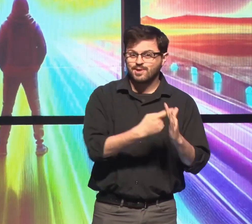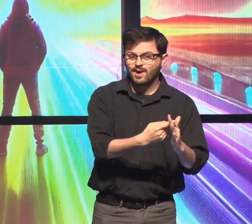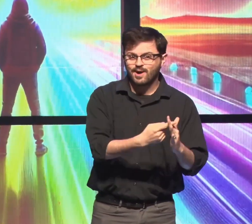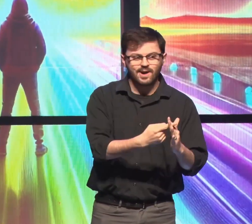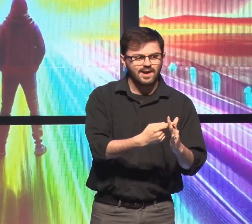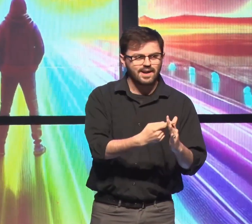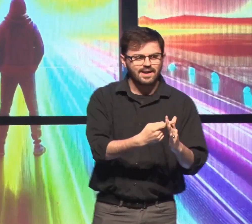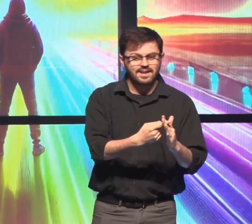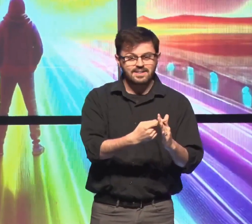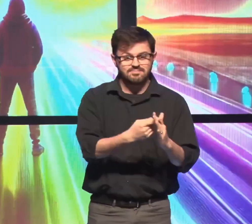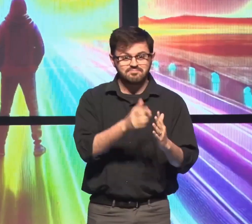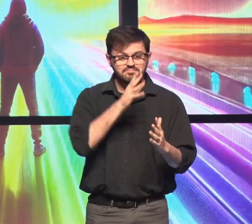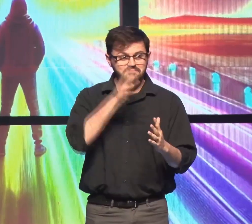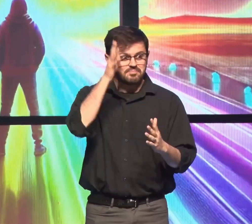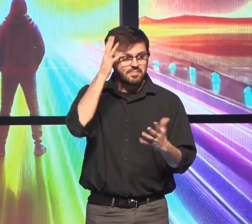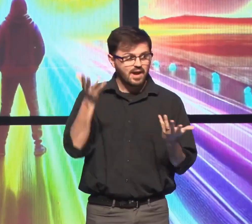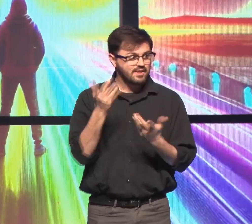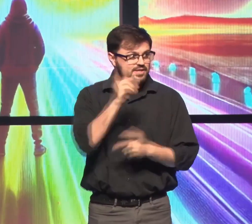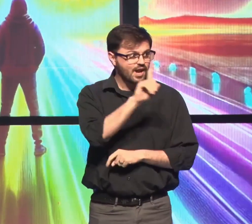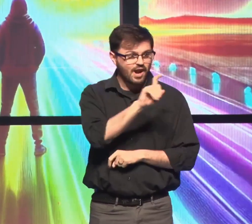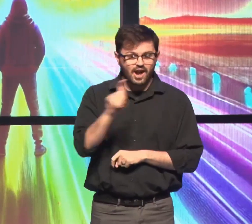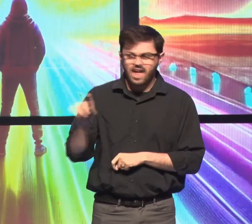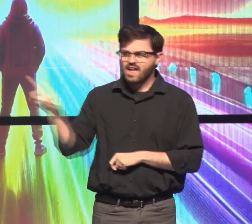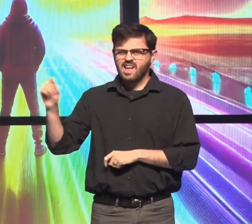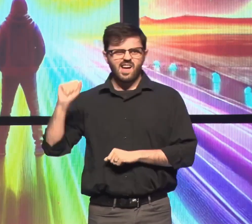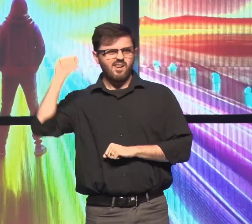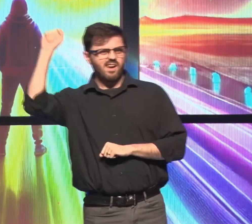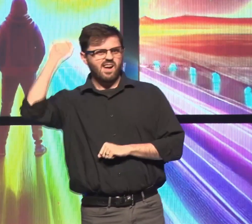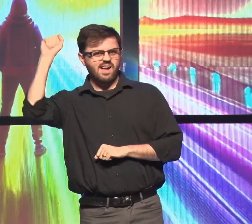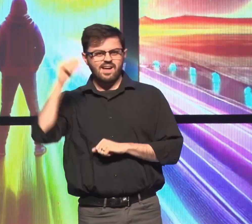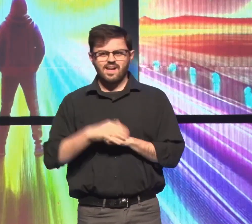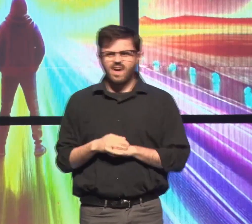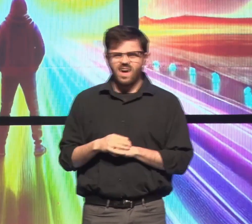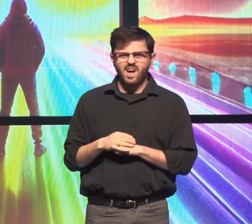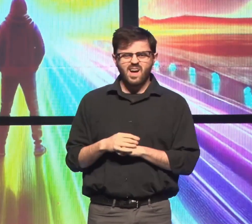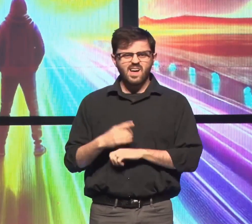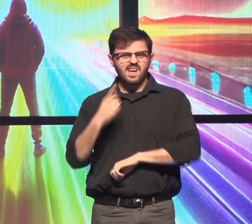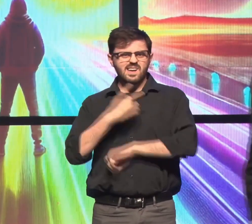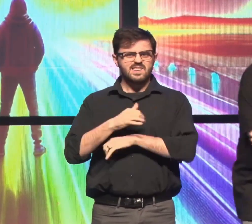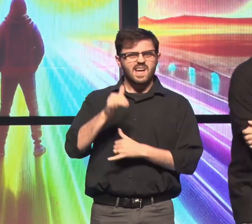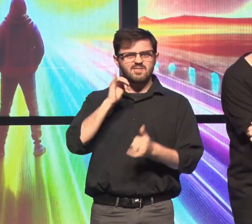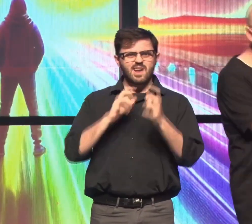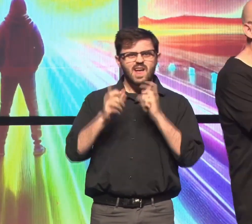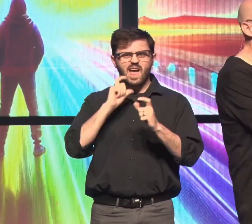Any parents in the house? Like, woo woo! Day drinking.